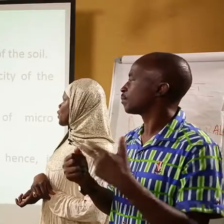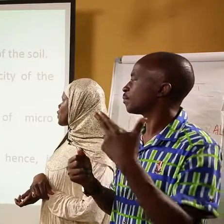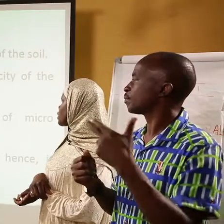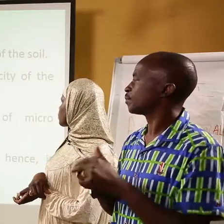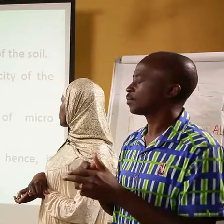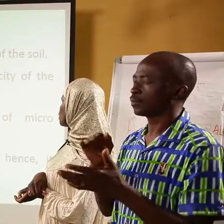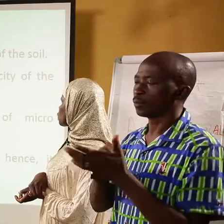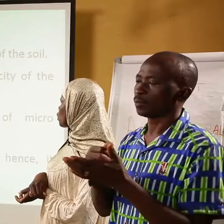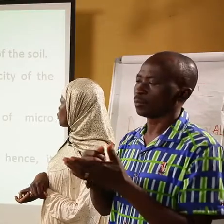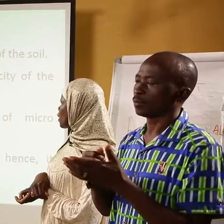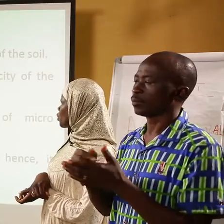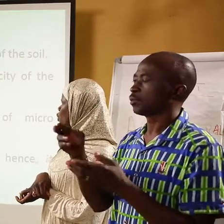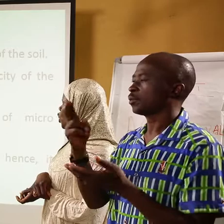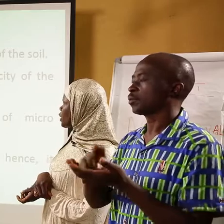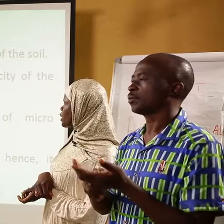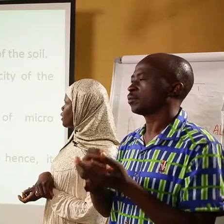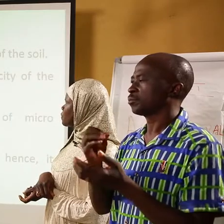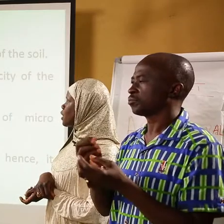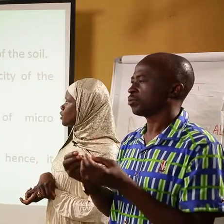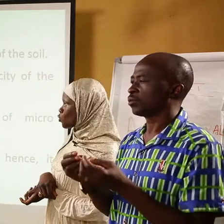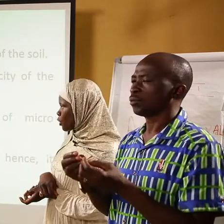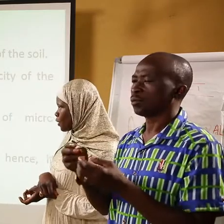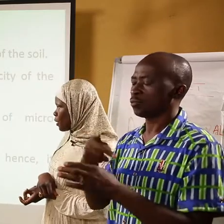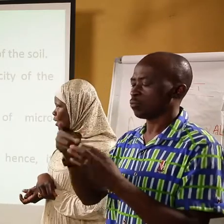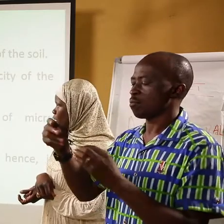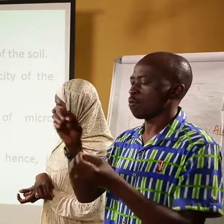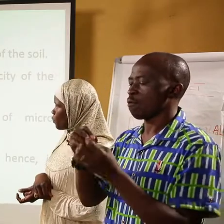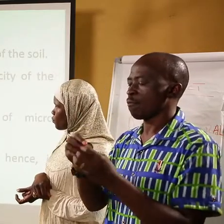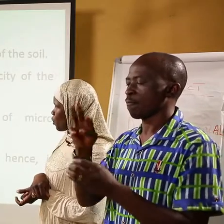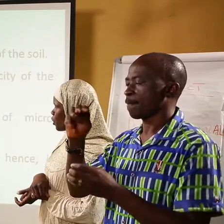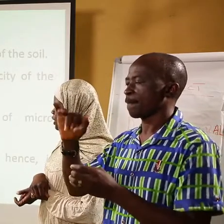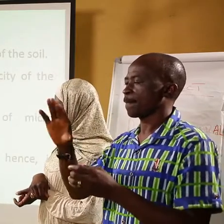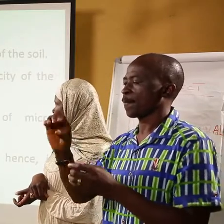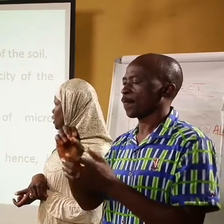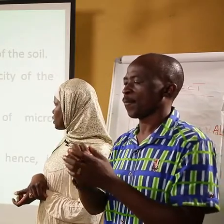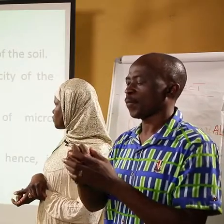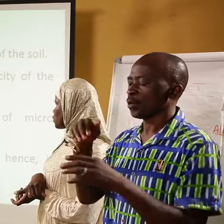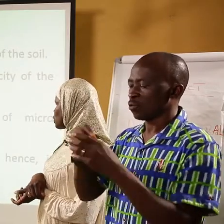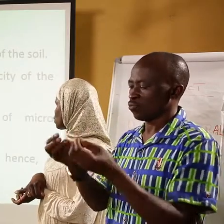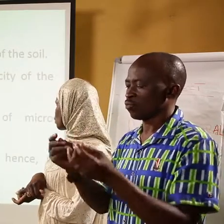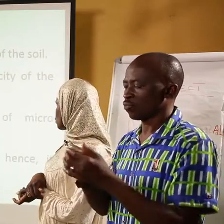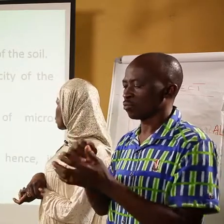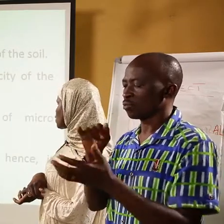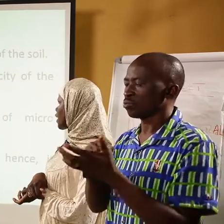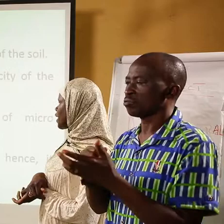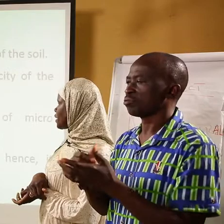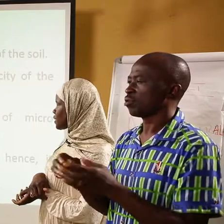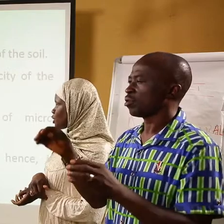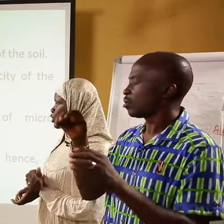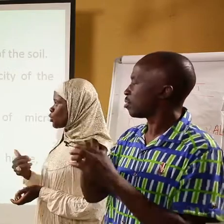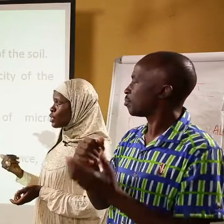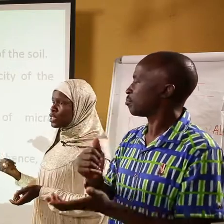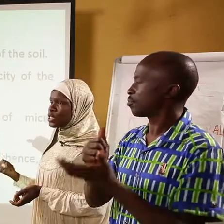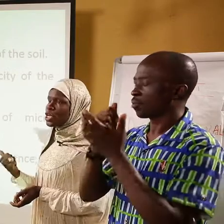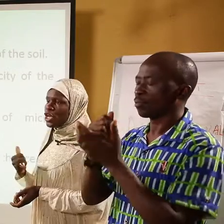it increases the population of microorganisms in the soil. Number four, it stimulates vegetation growth, hence